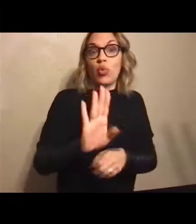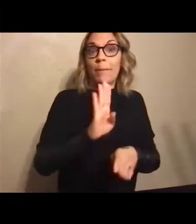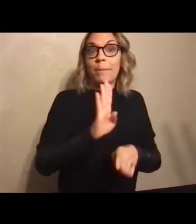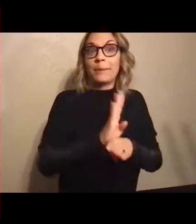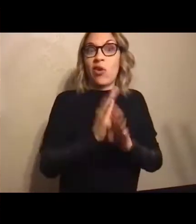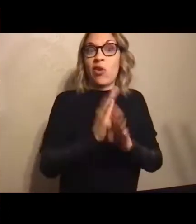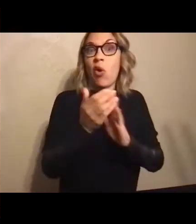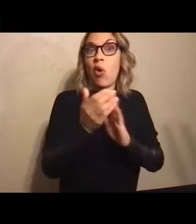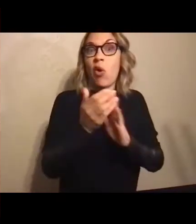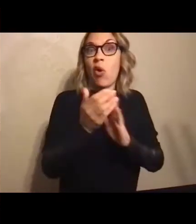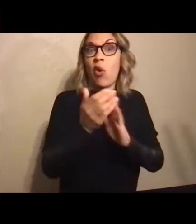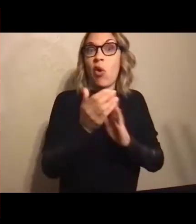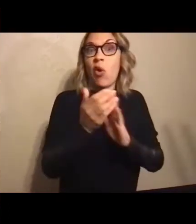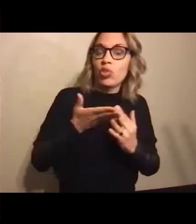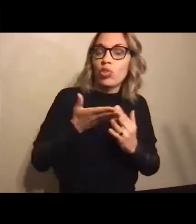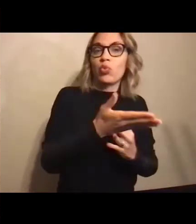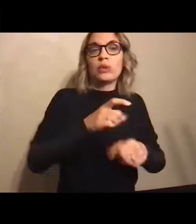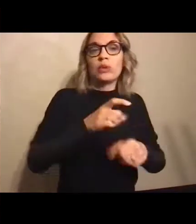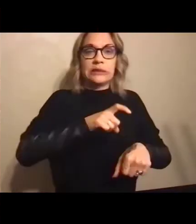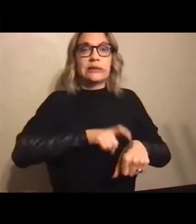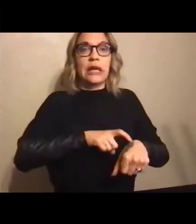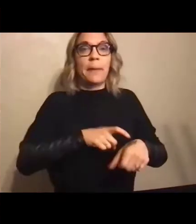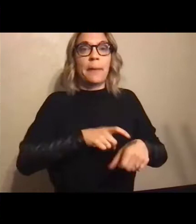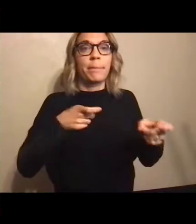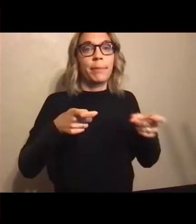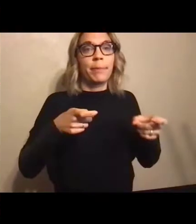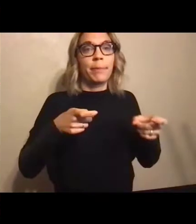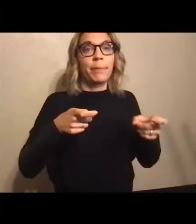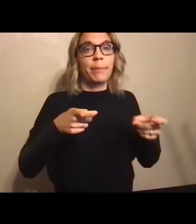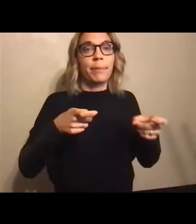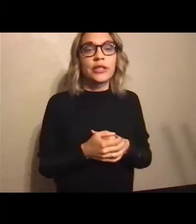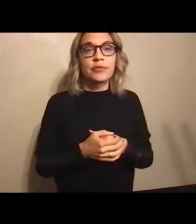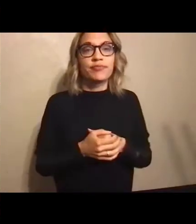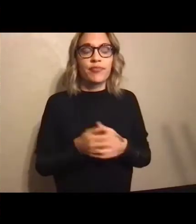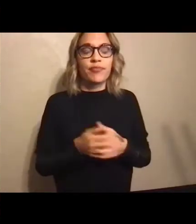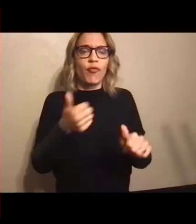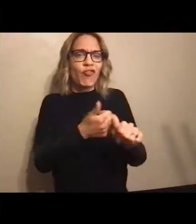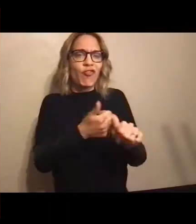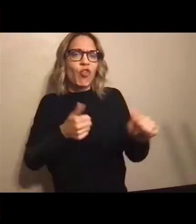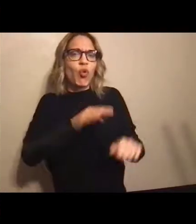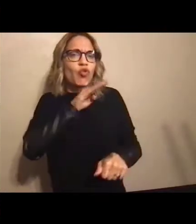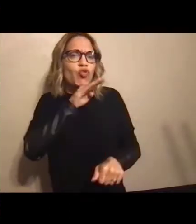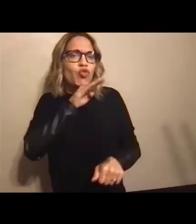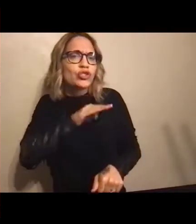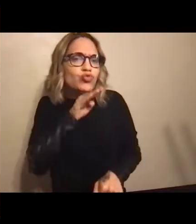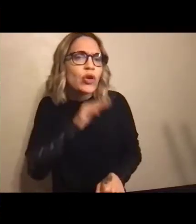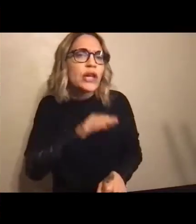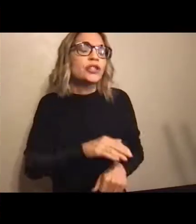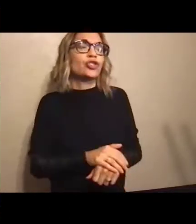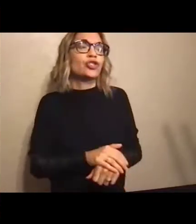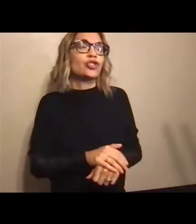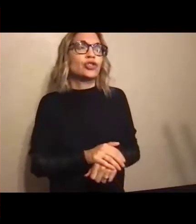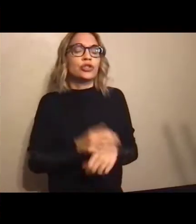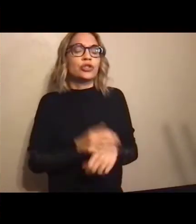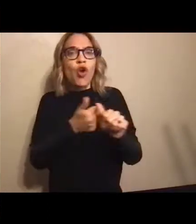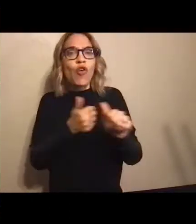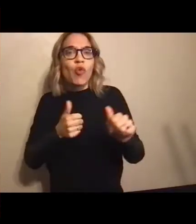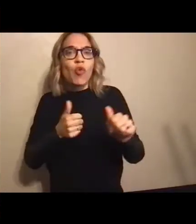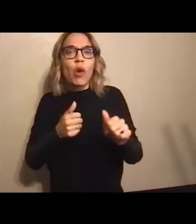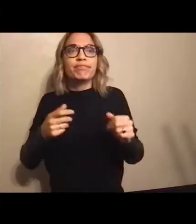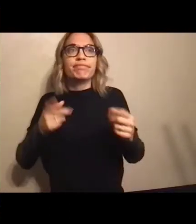And I realized that it was time to really utilize time management. I had